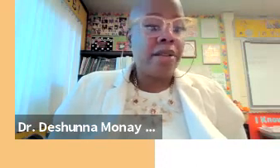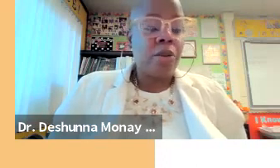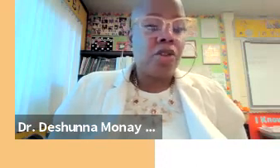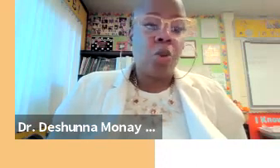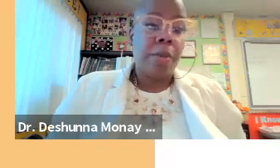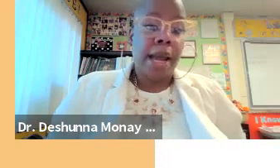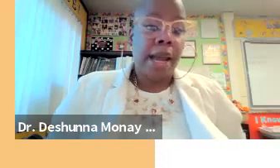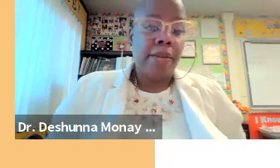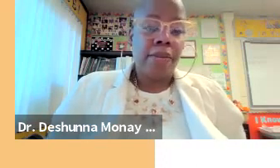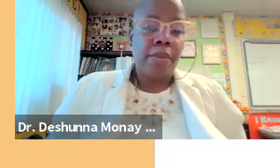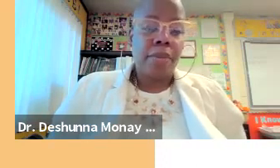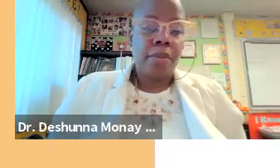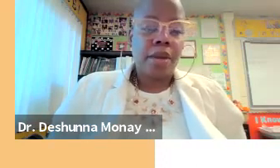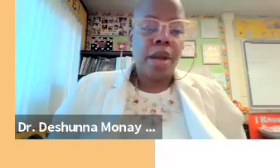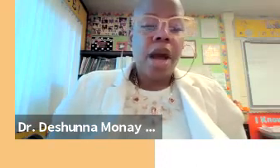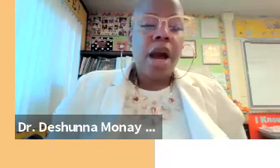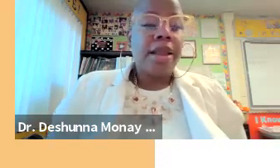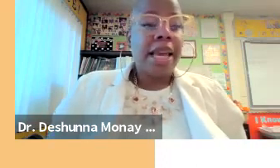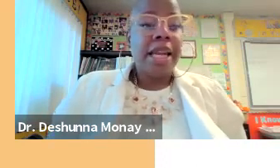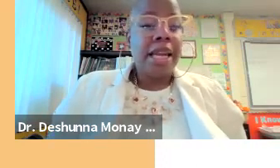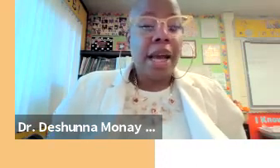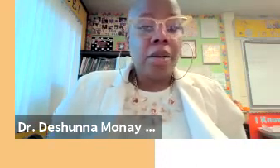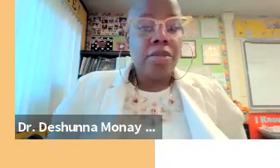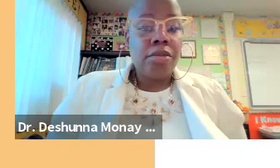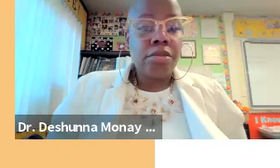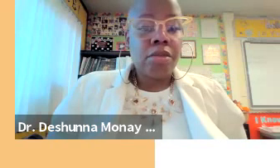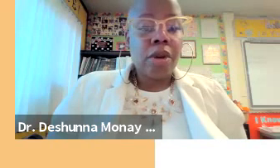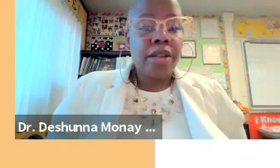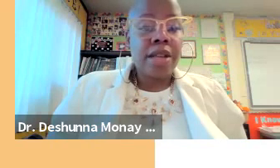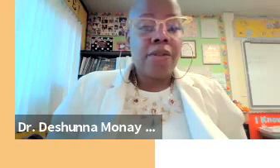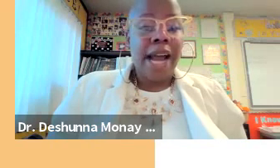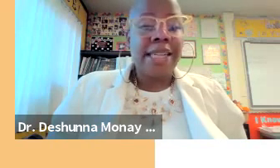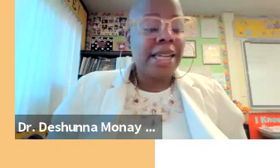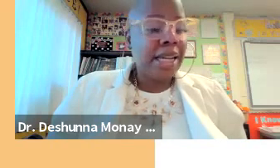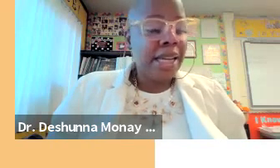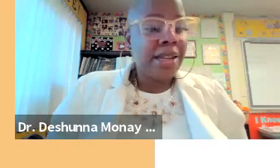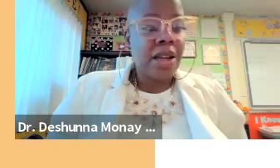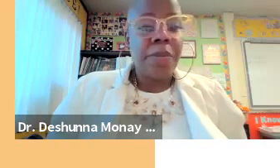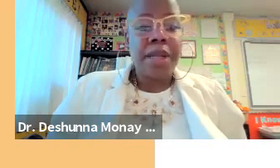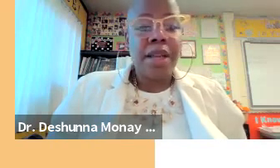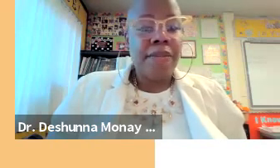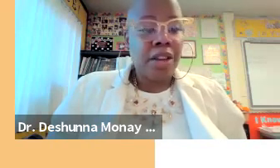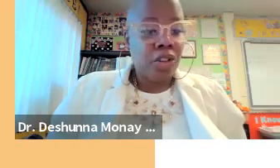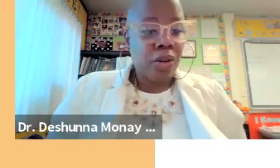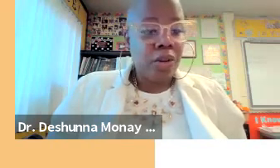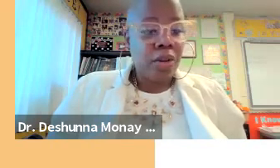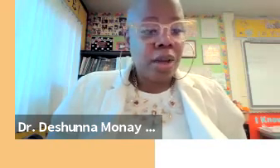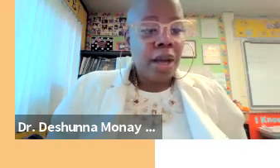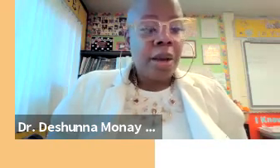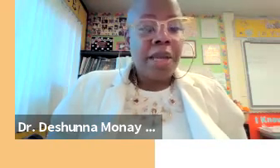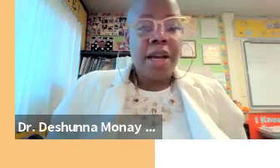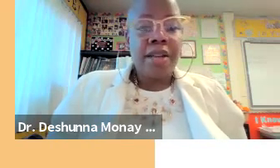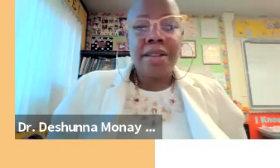and the ways in which we behave. They need help with self-identity and self-belief